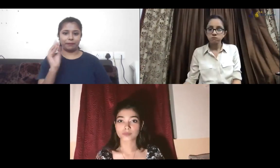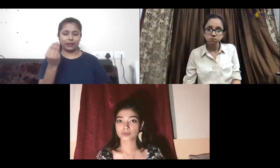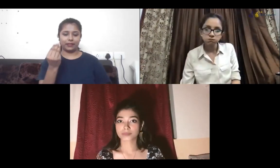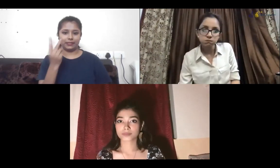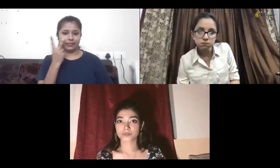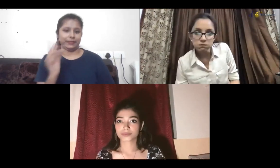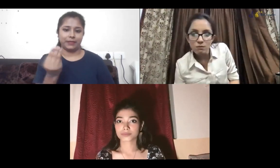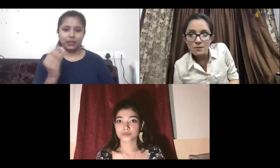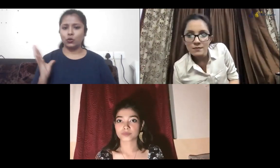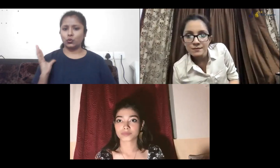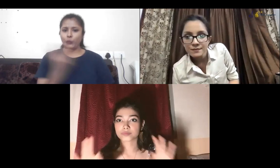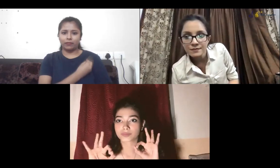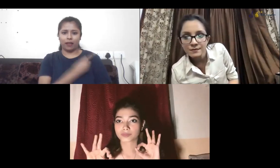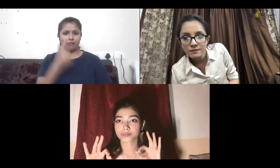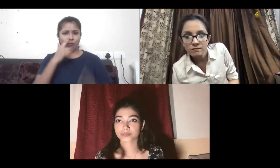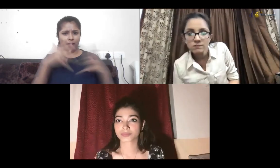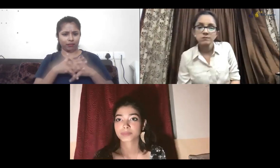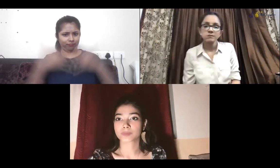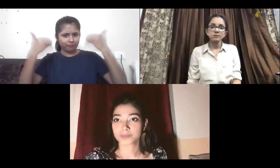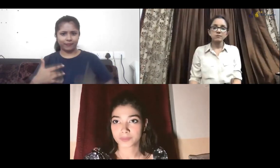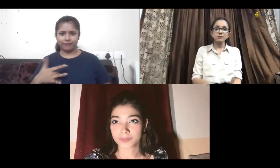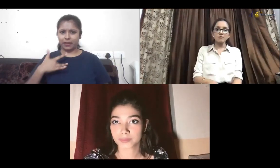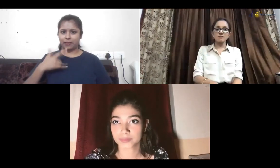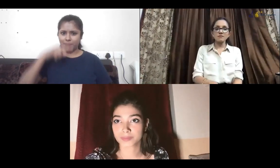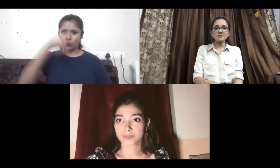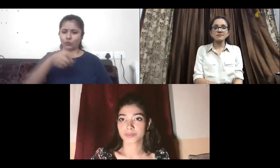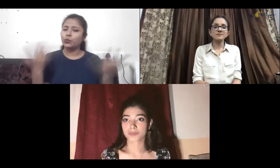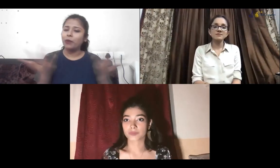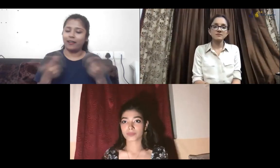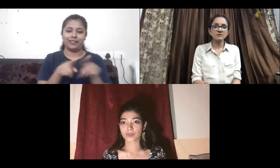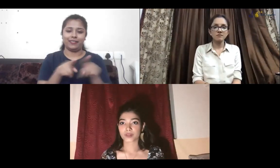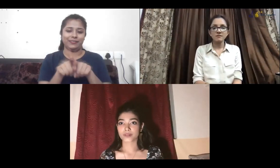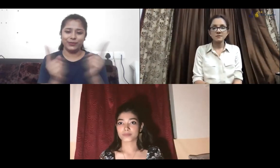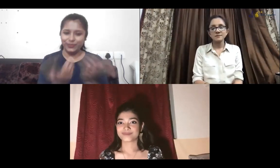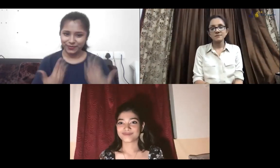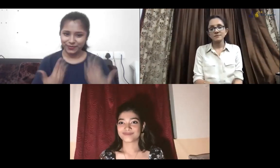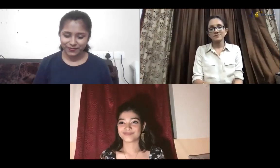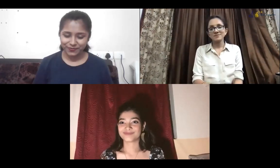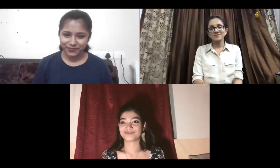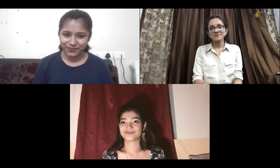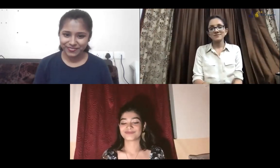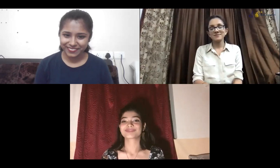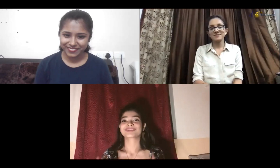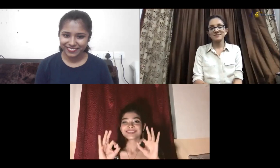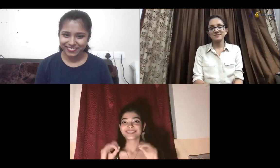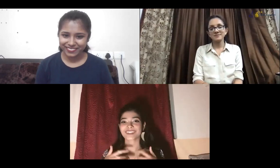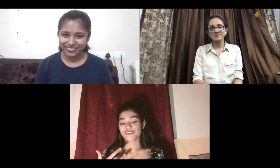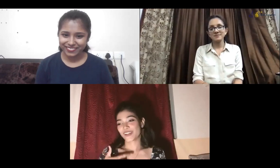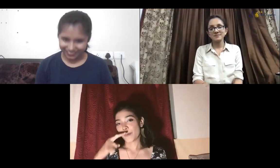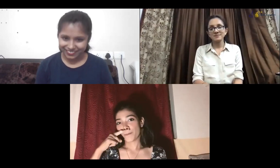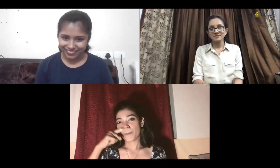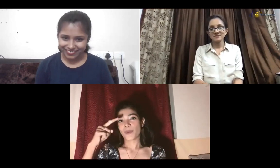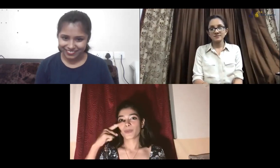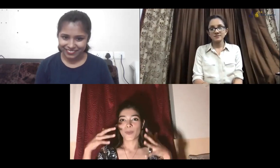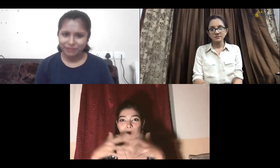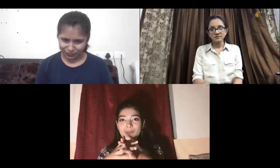Yes. So now it's better. So Sweta, as has been being a woman, you feel why you feel so